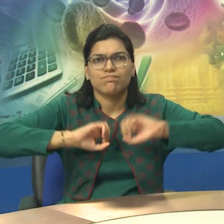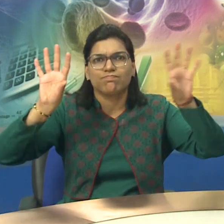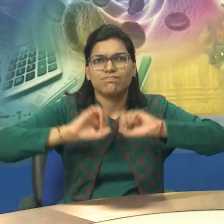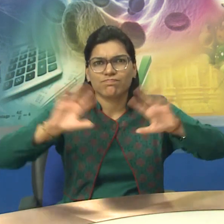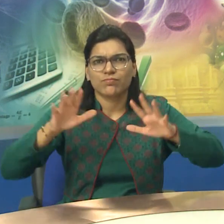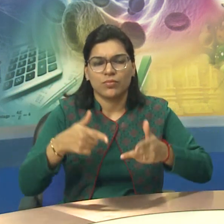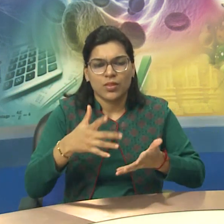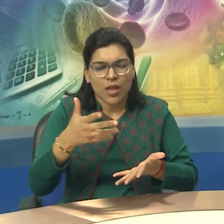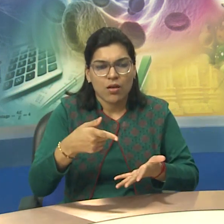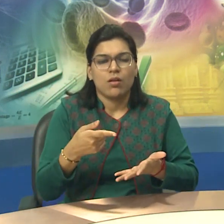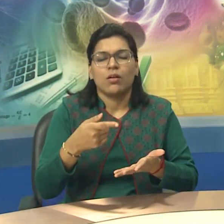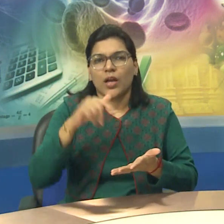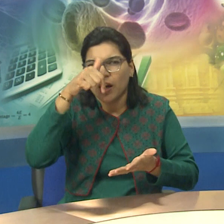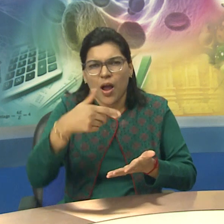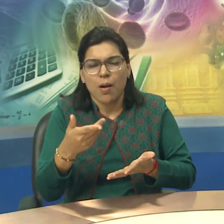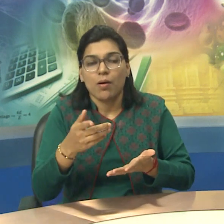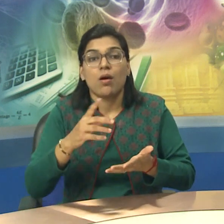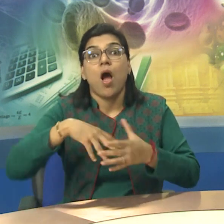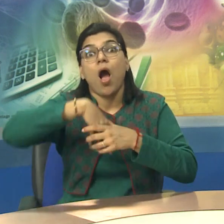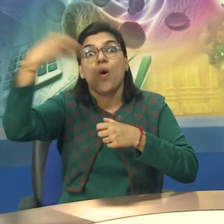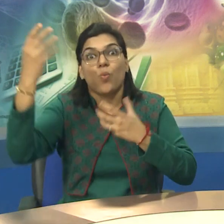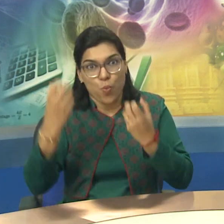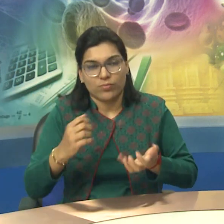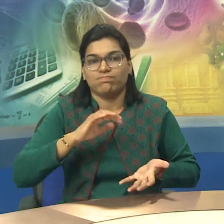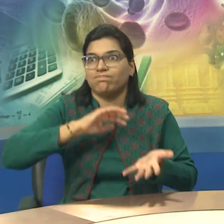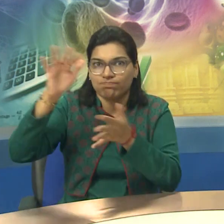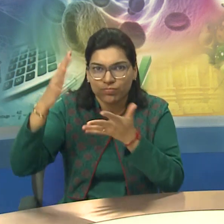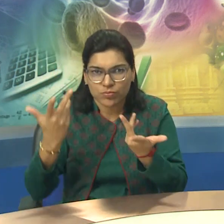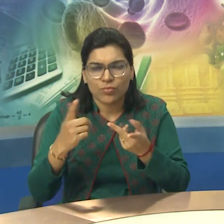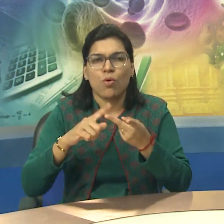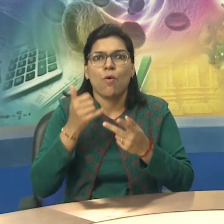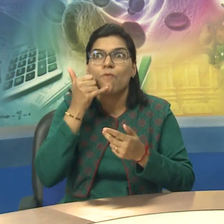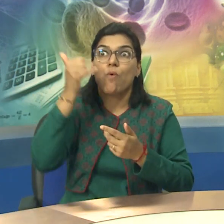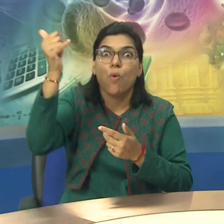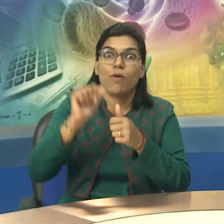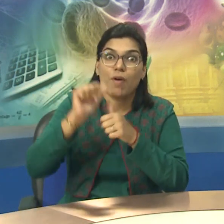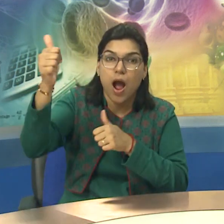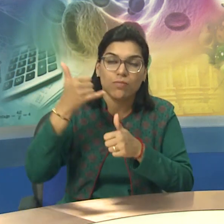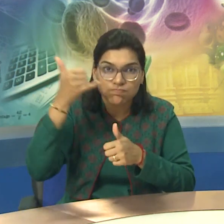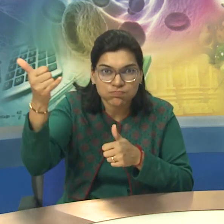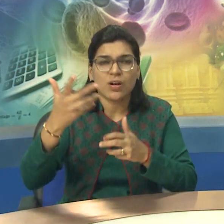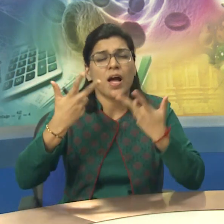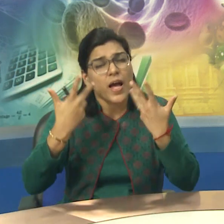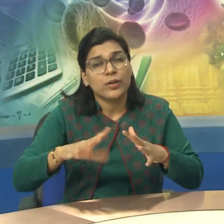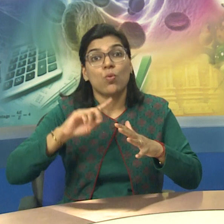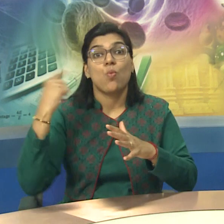means all over the world, connected with the foreign